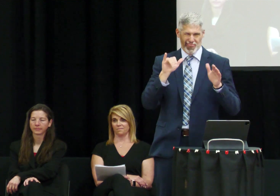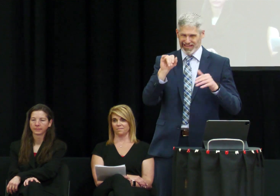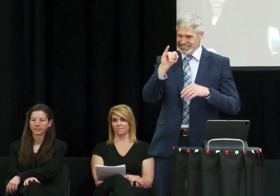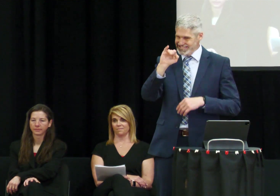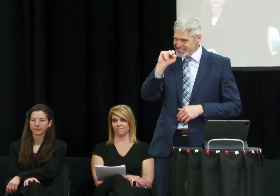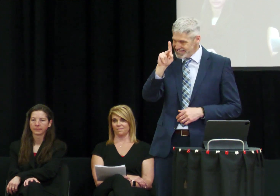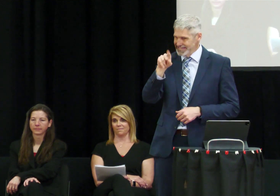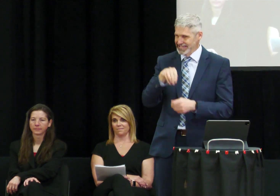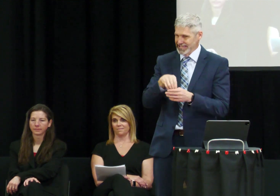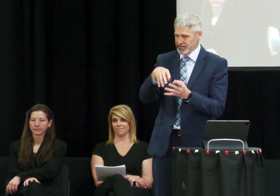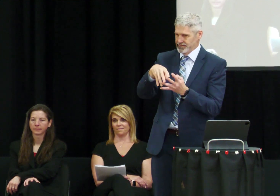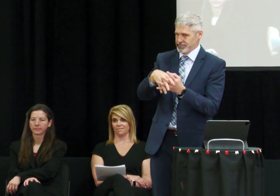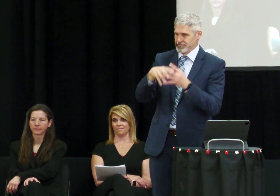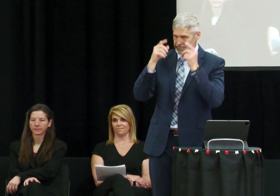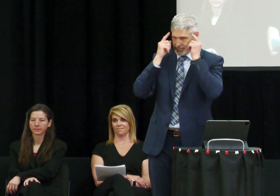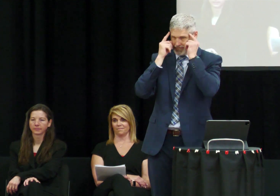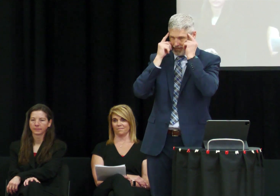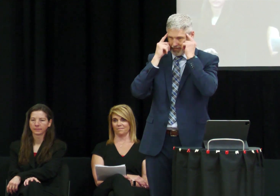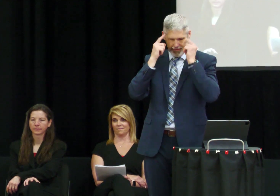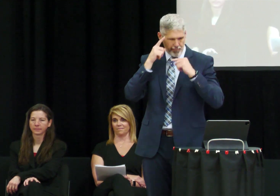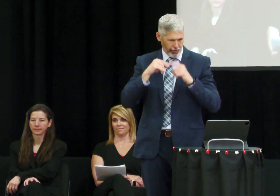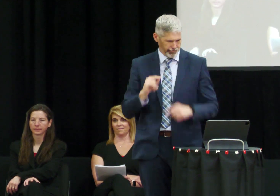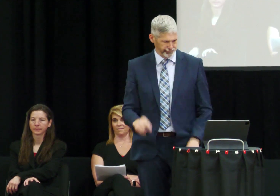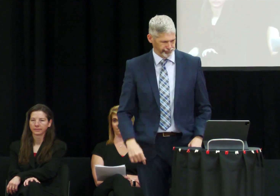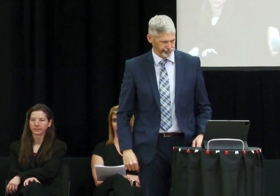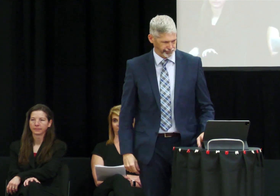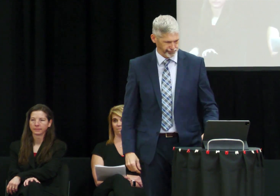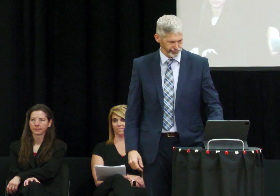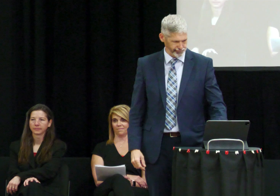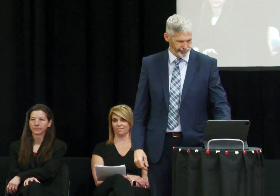Think about that for a minute. Let it sink in.